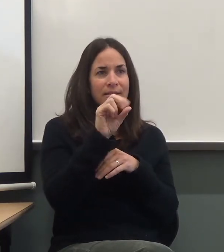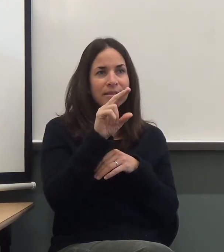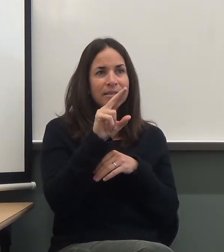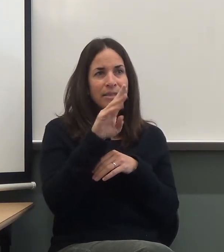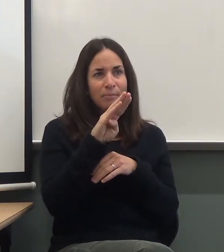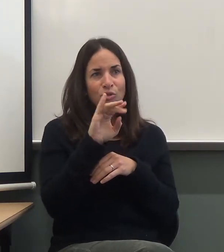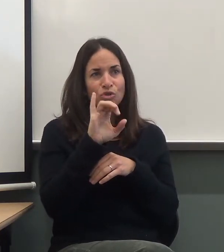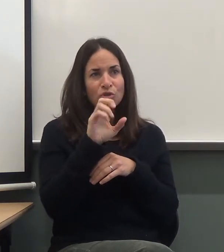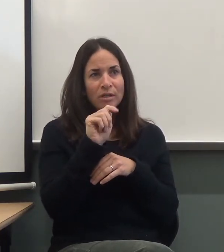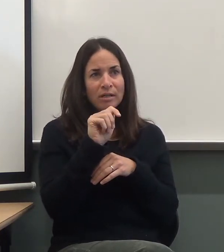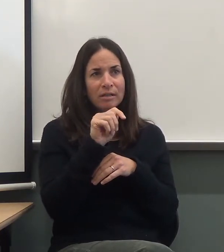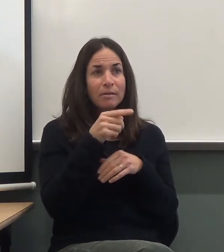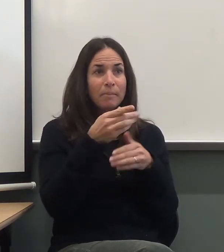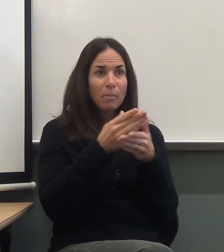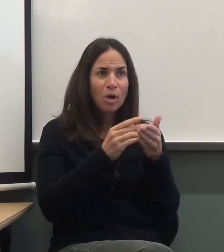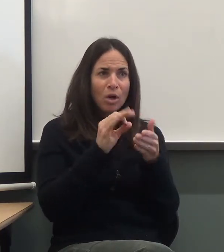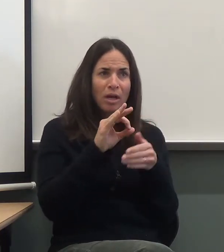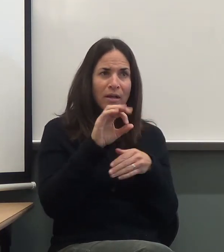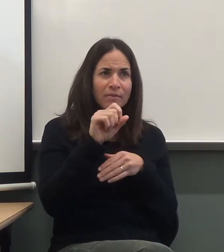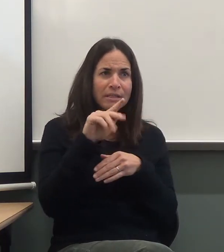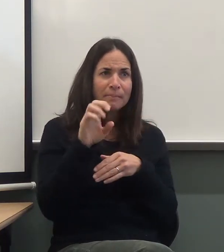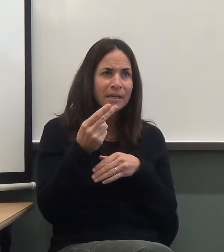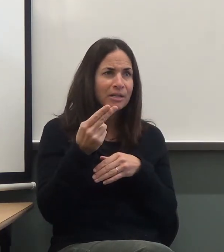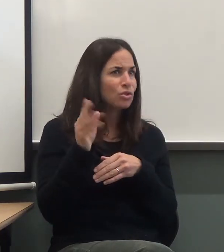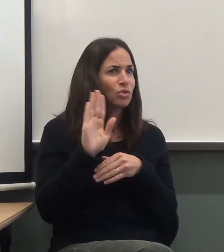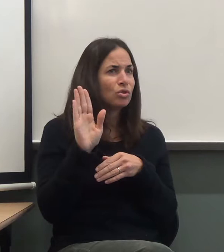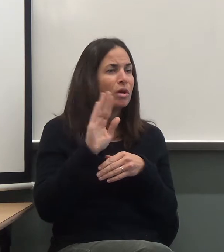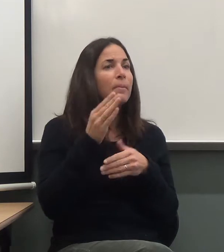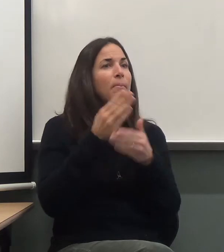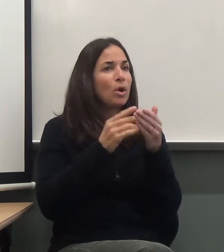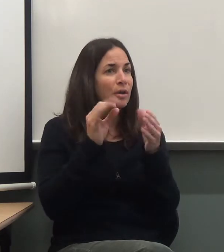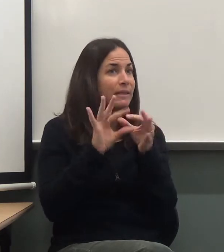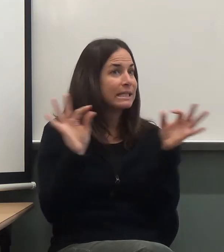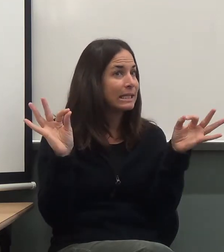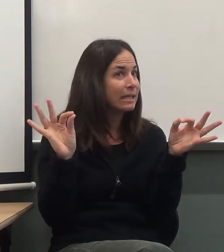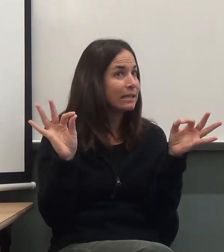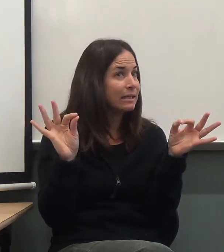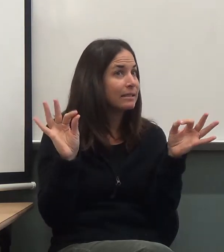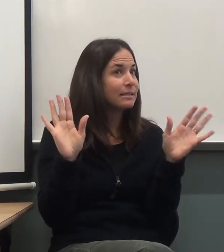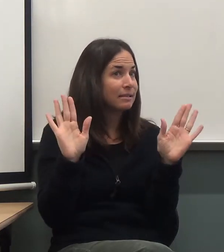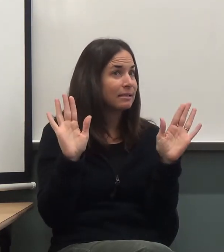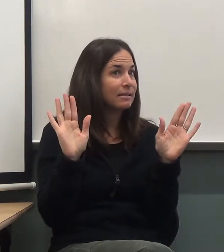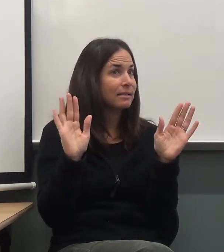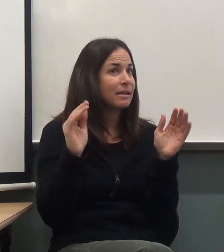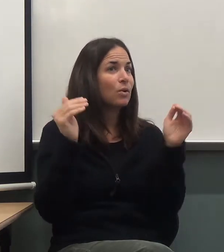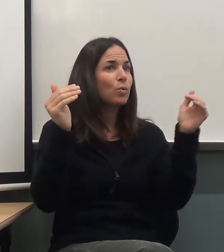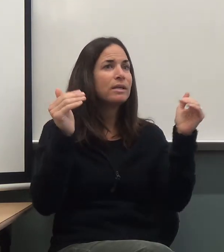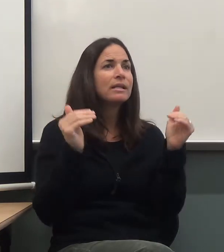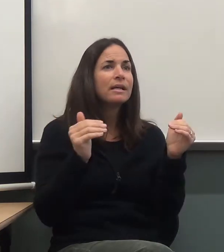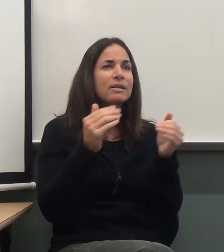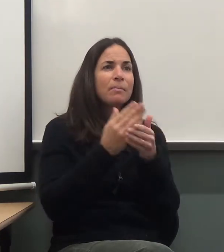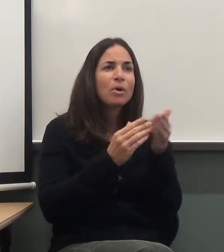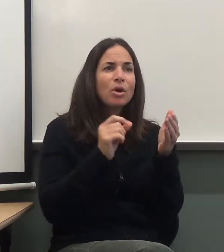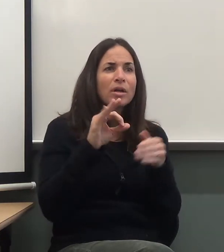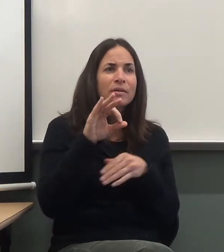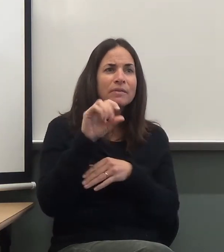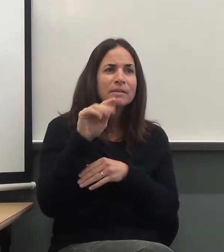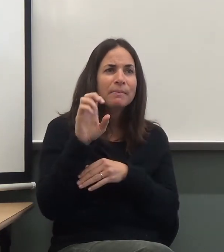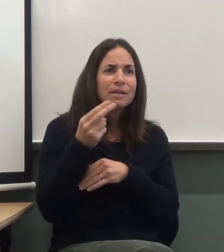part of speech? No, that's a part of a sentence. Good. So we don't want to write that. So what do we want to do next? What comes next? Good. Verbs. Verbs.